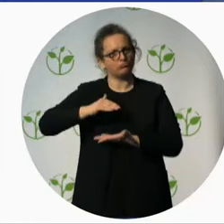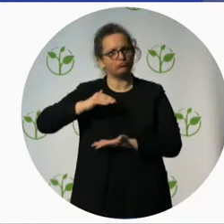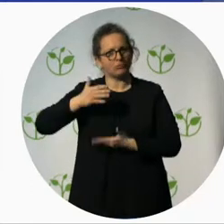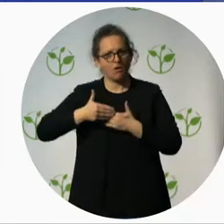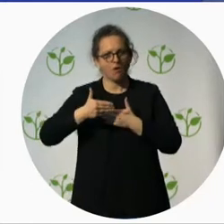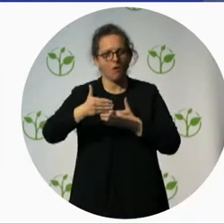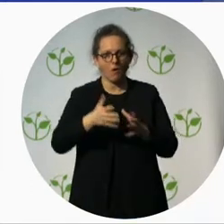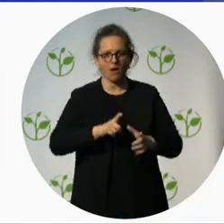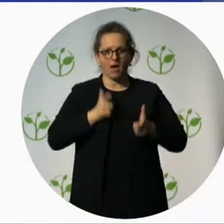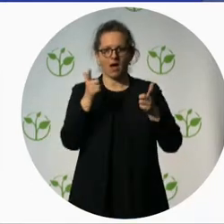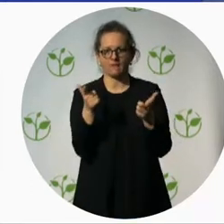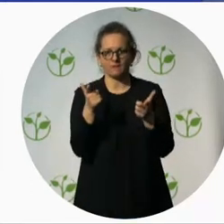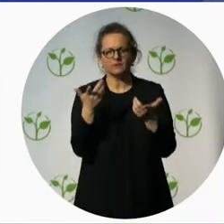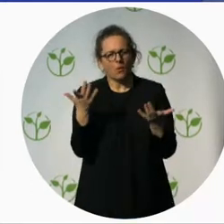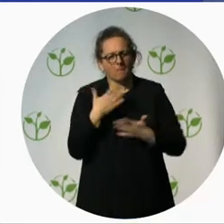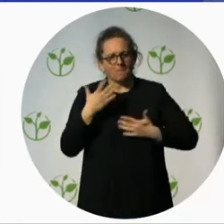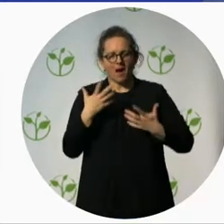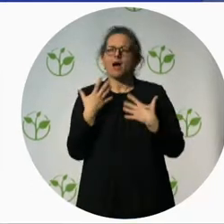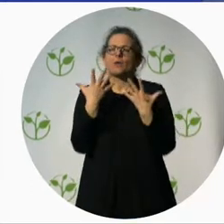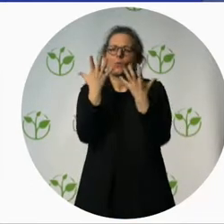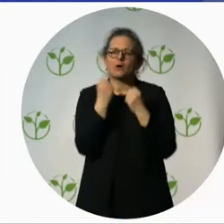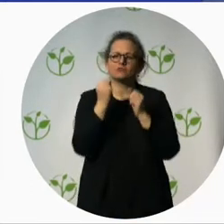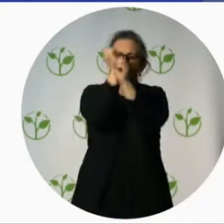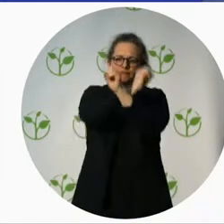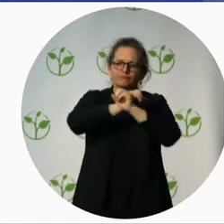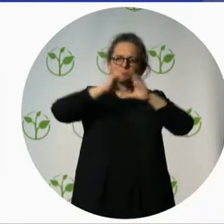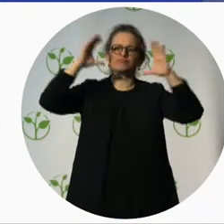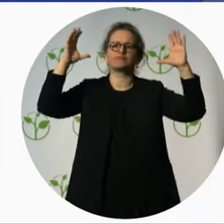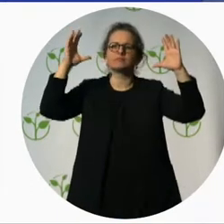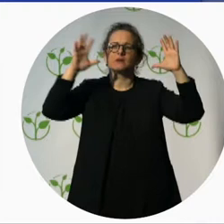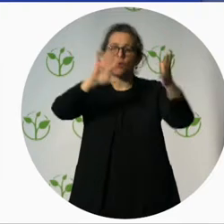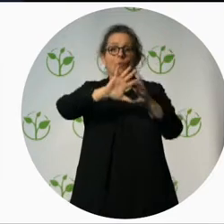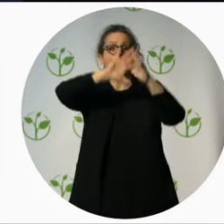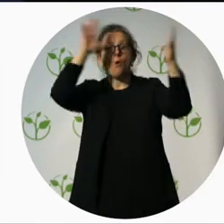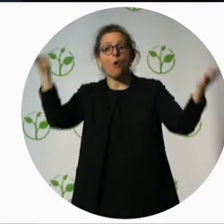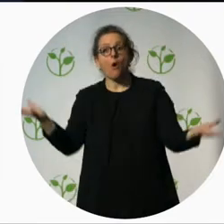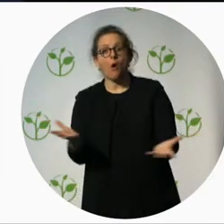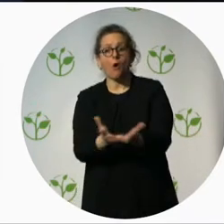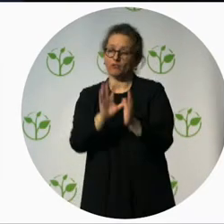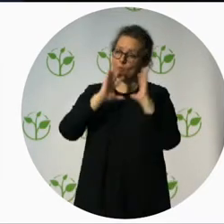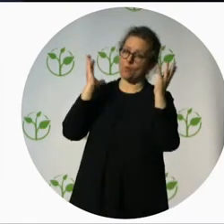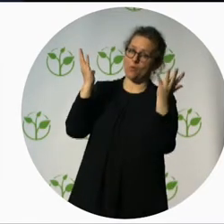human rights and the respect of human dignity. Thank you very much.